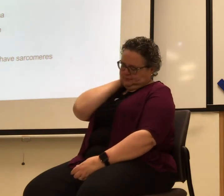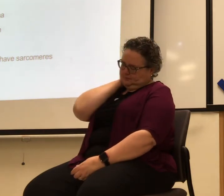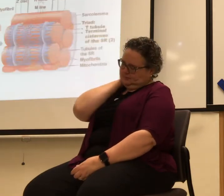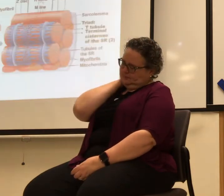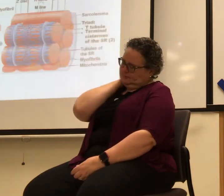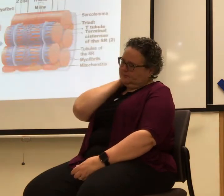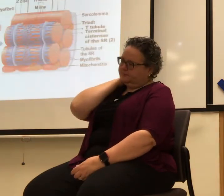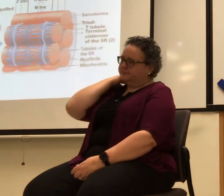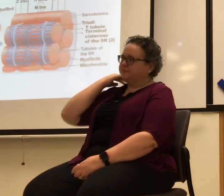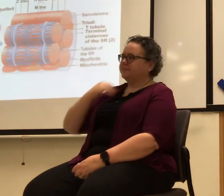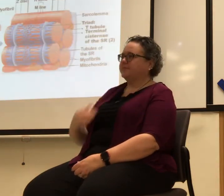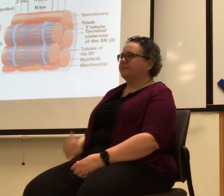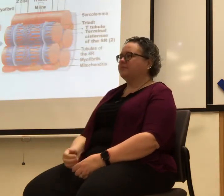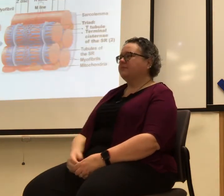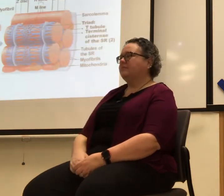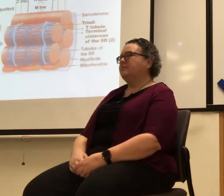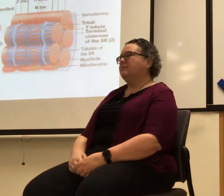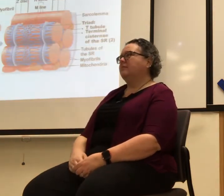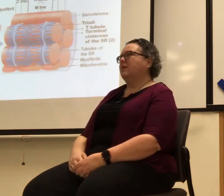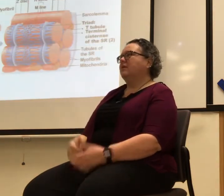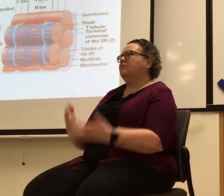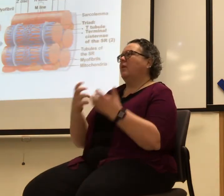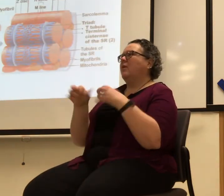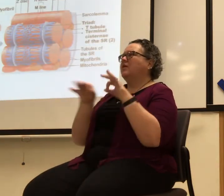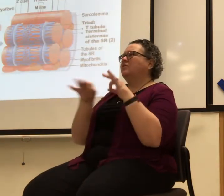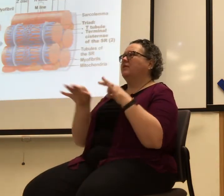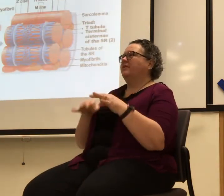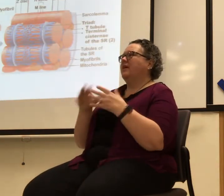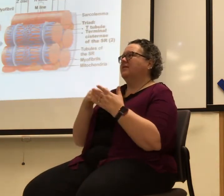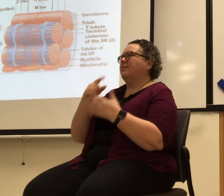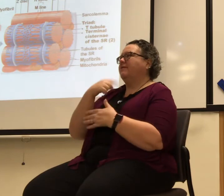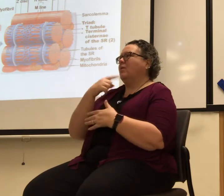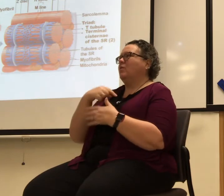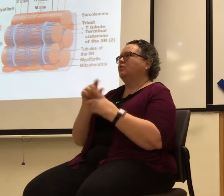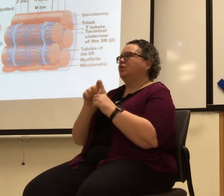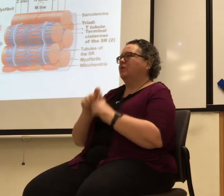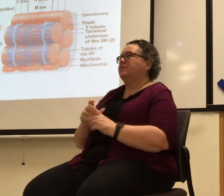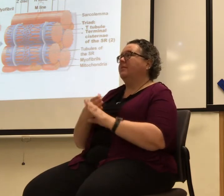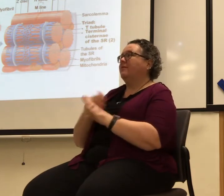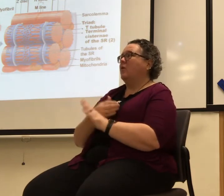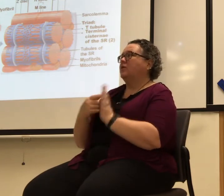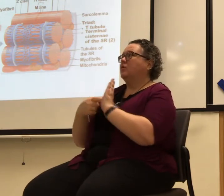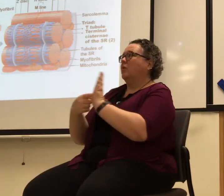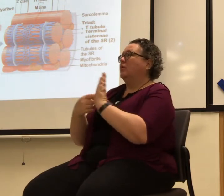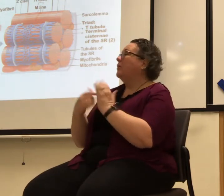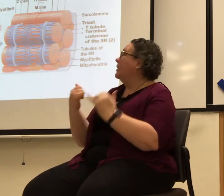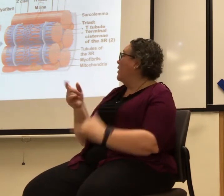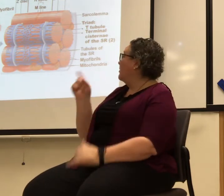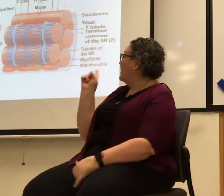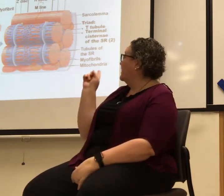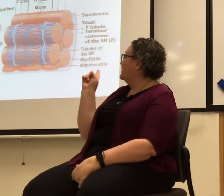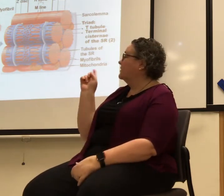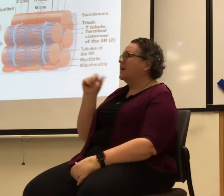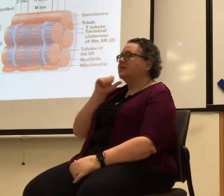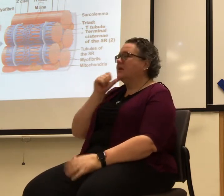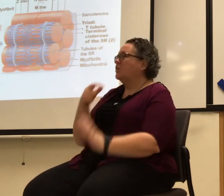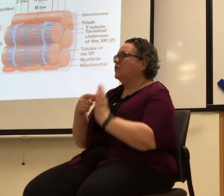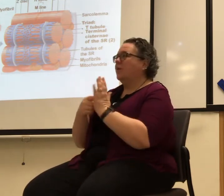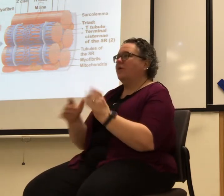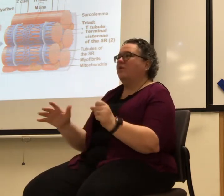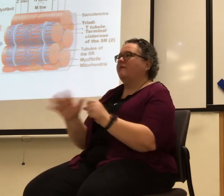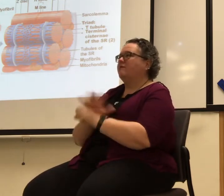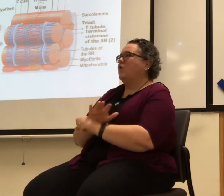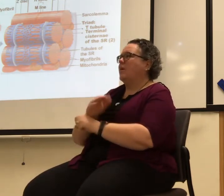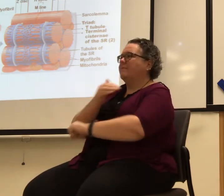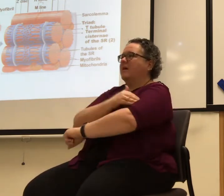Cool. So I want to define some of those terms before I show you this. Now this isn't even showing you the entire muscle fiber. It's kind